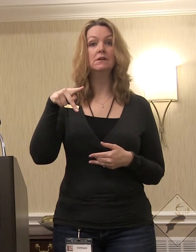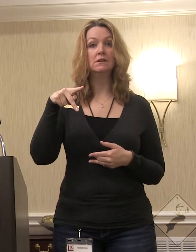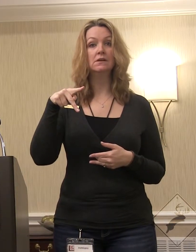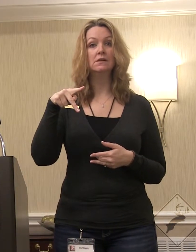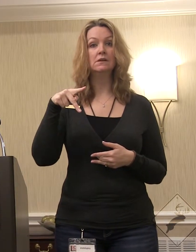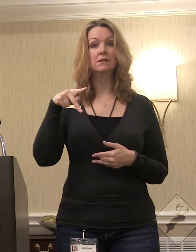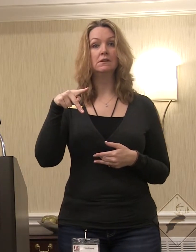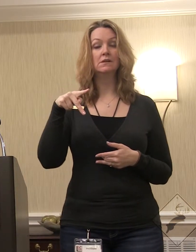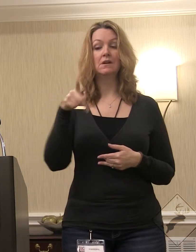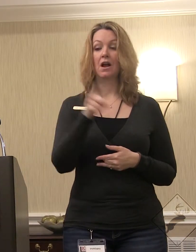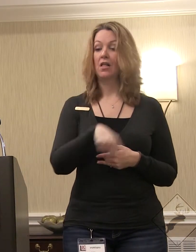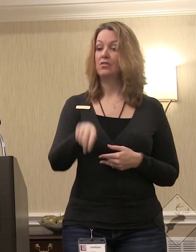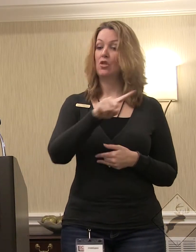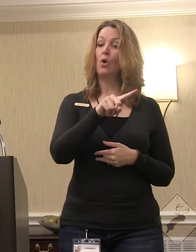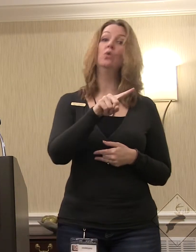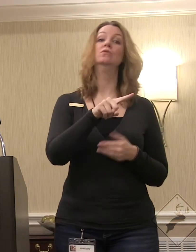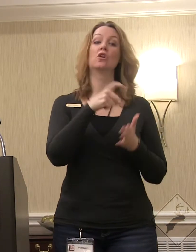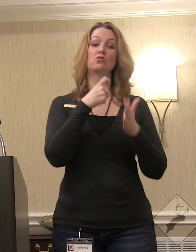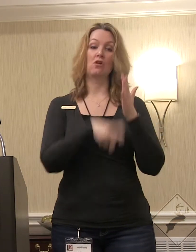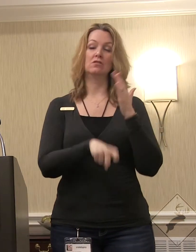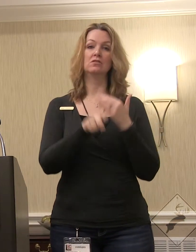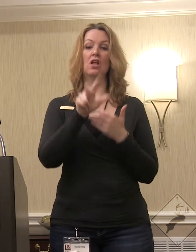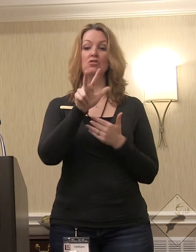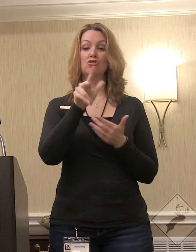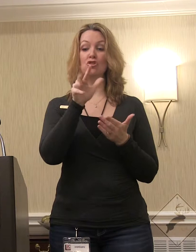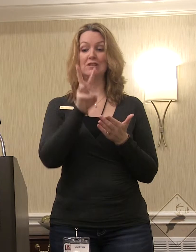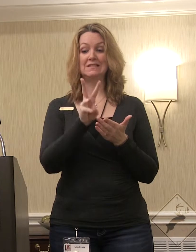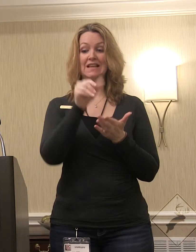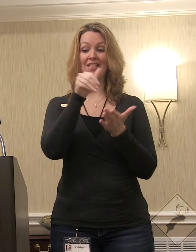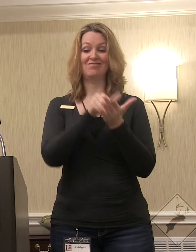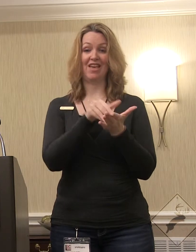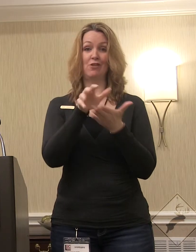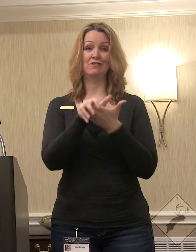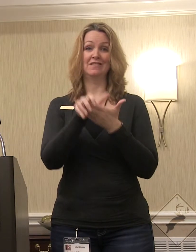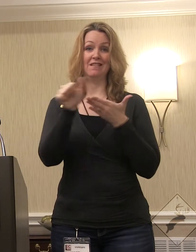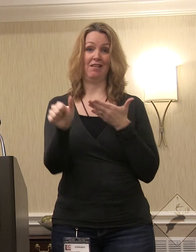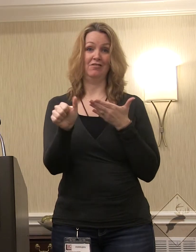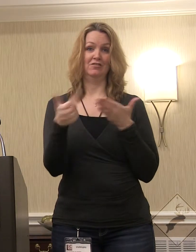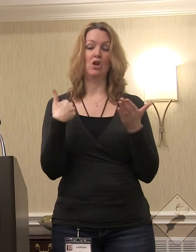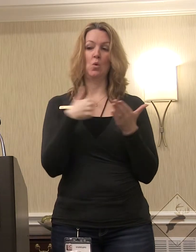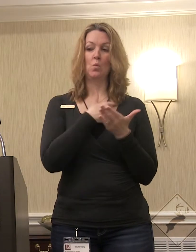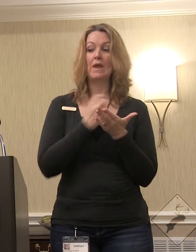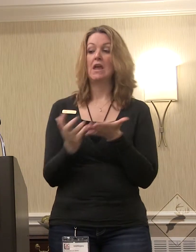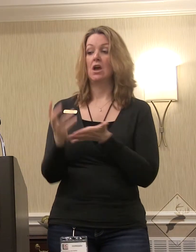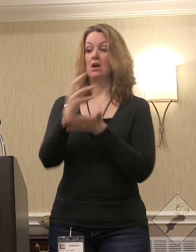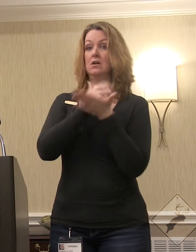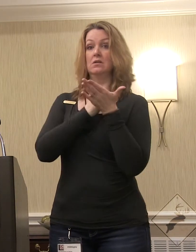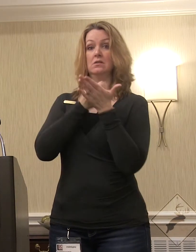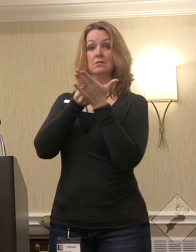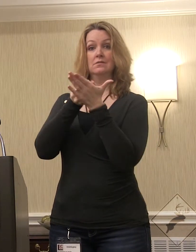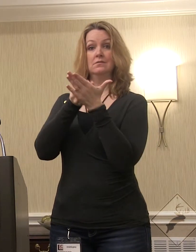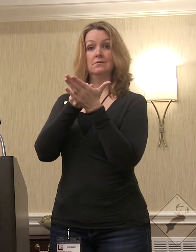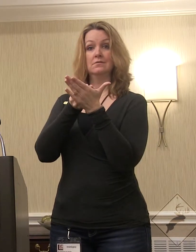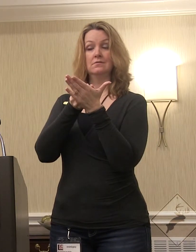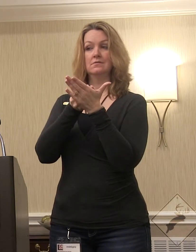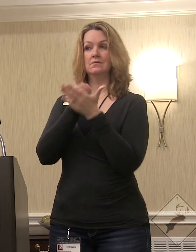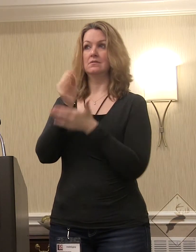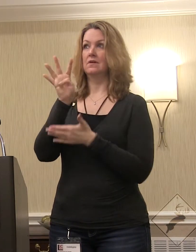Those expenses amounted to $36,000. We raised